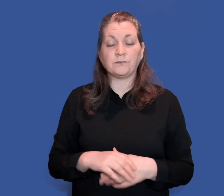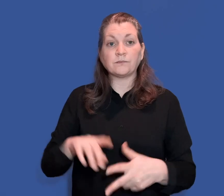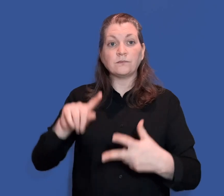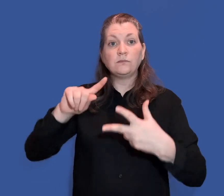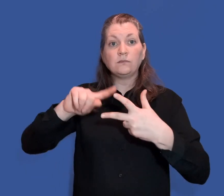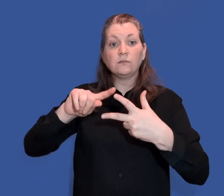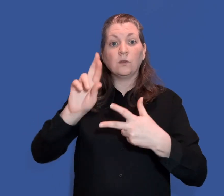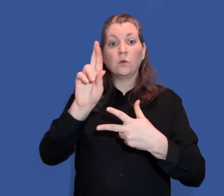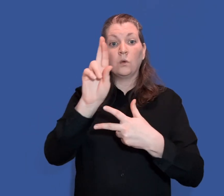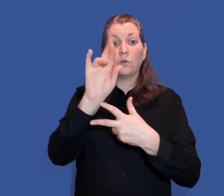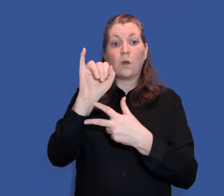proposed budget of